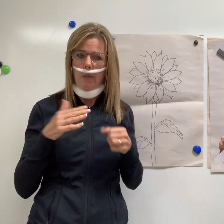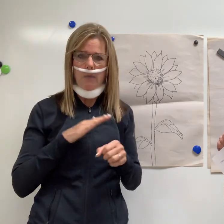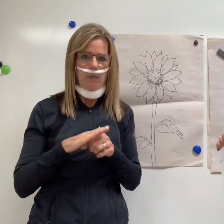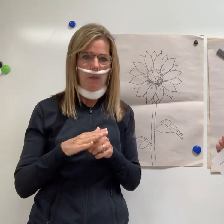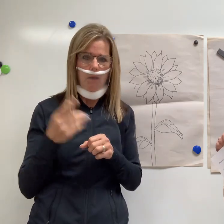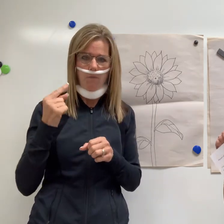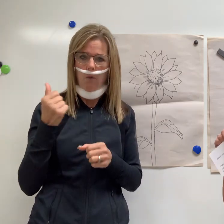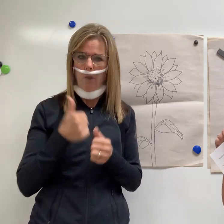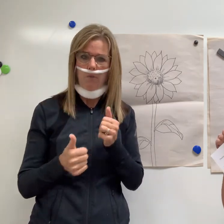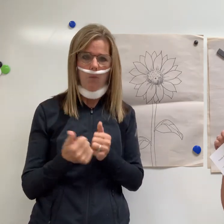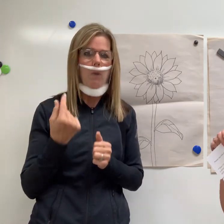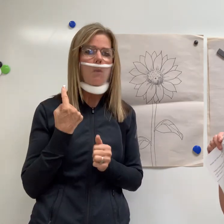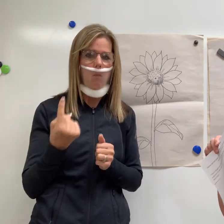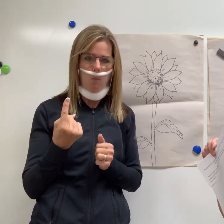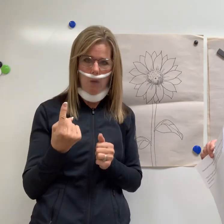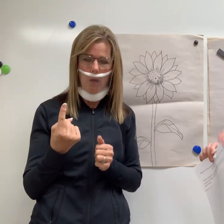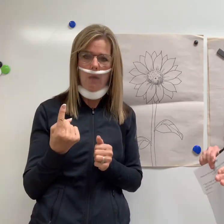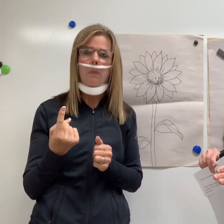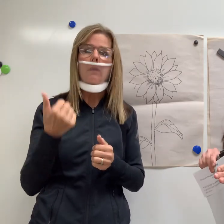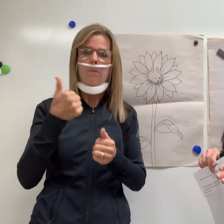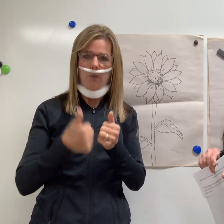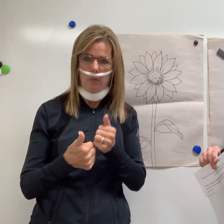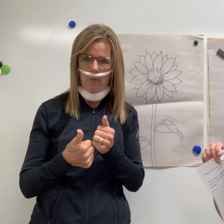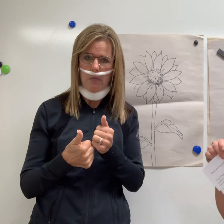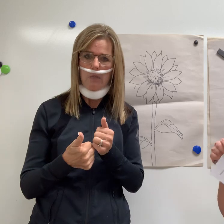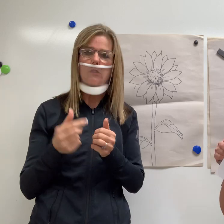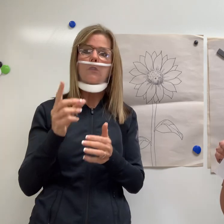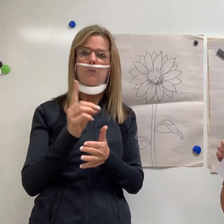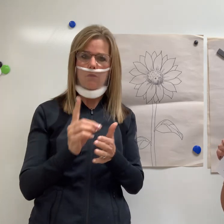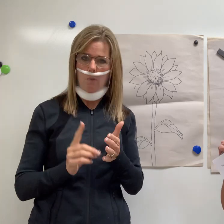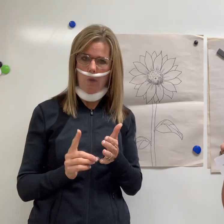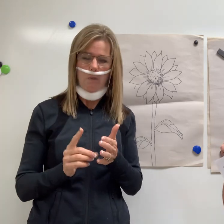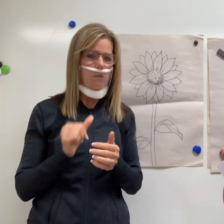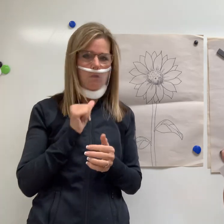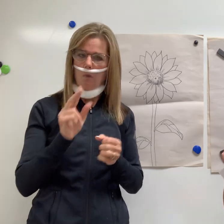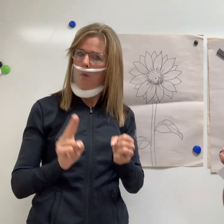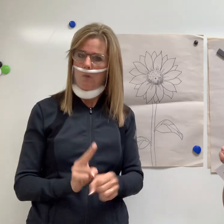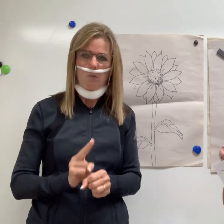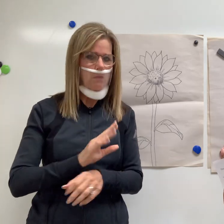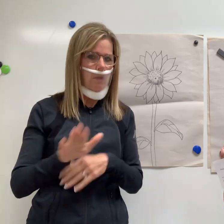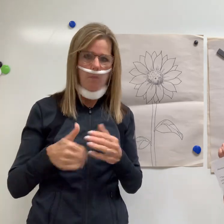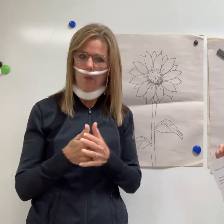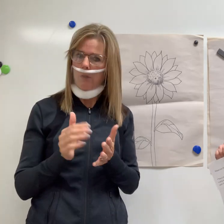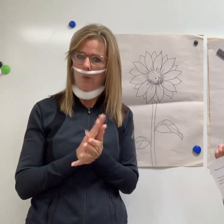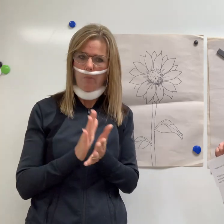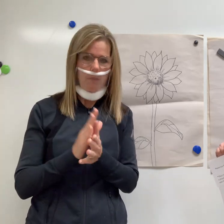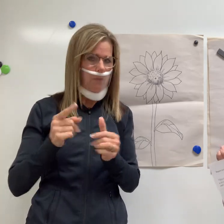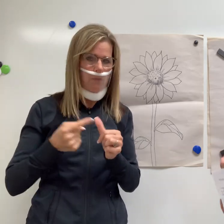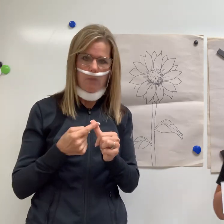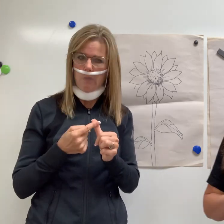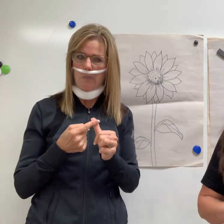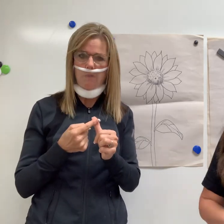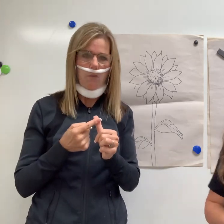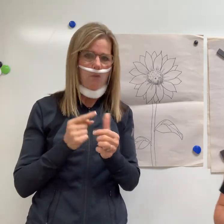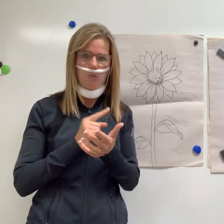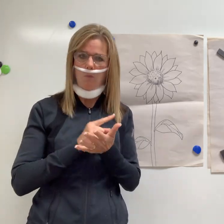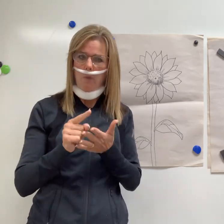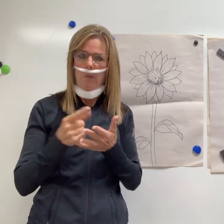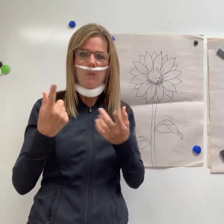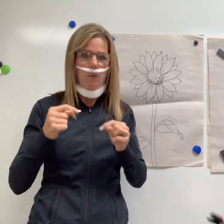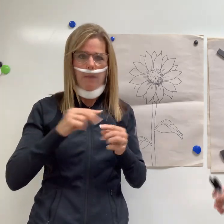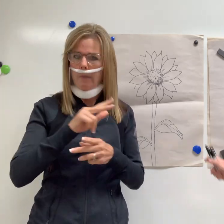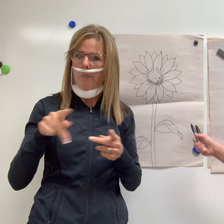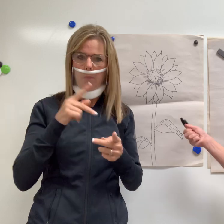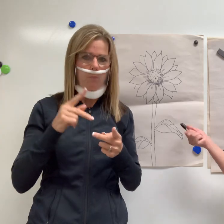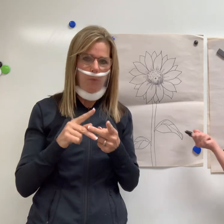everybody, one piece of paper per project. So don't use up all your paper this first week trying to get the perfect sunflower. Remember,